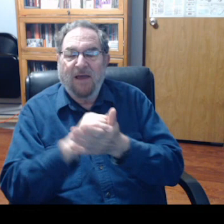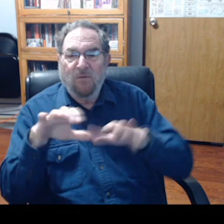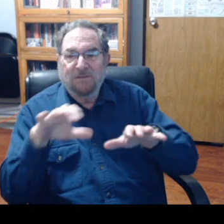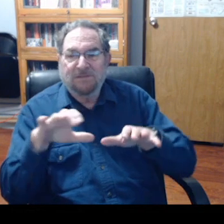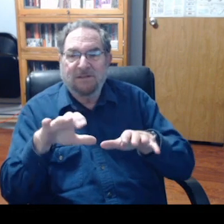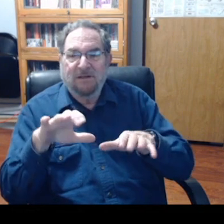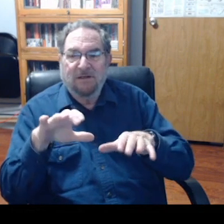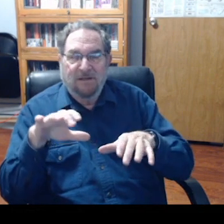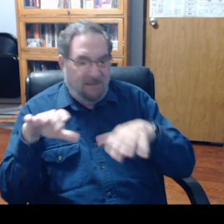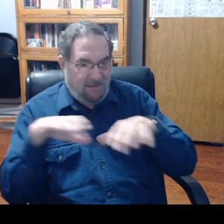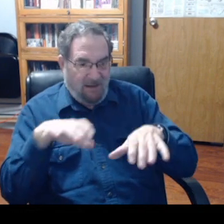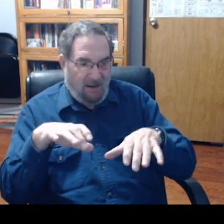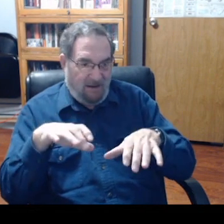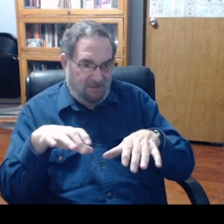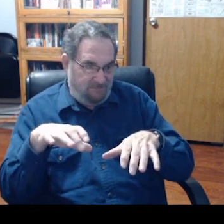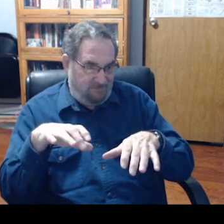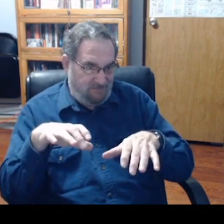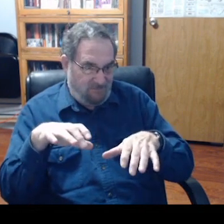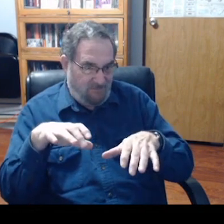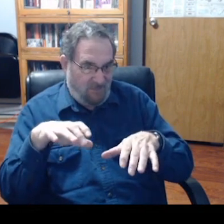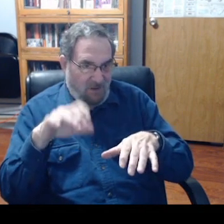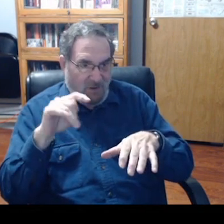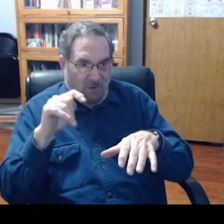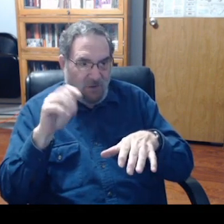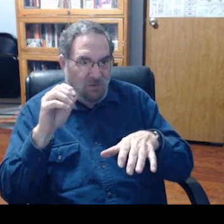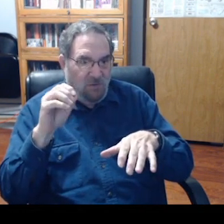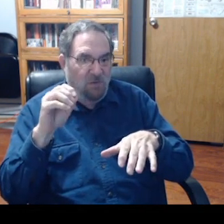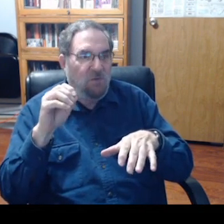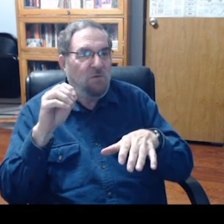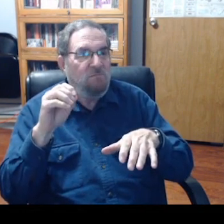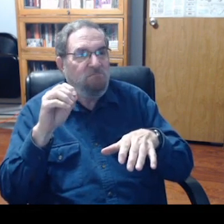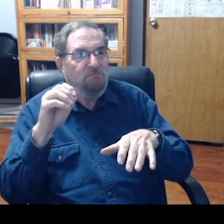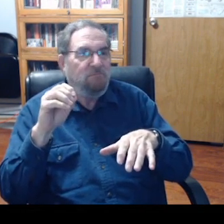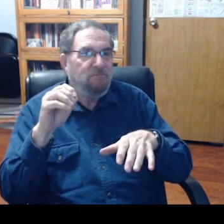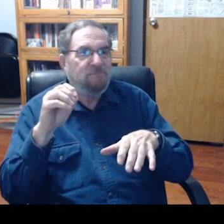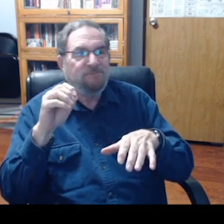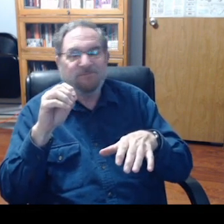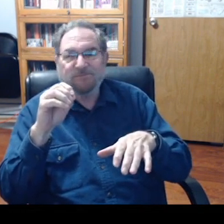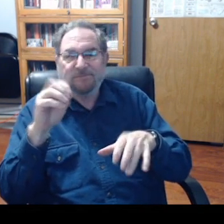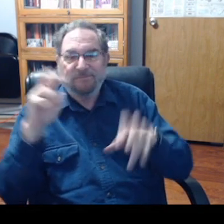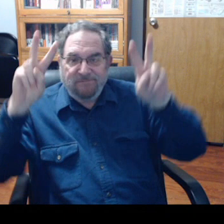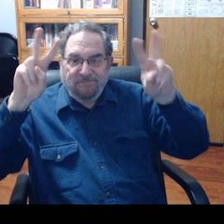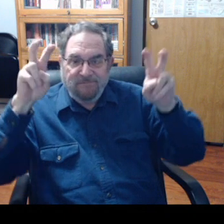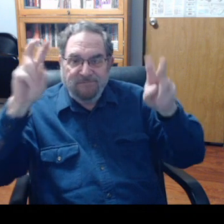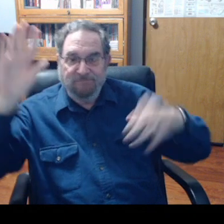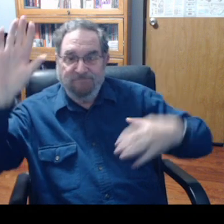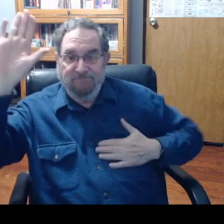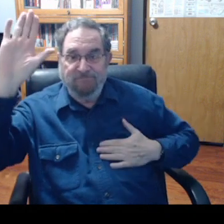something that was done to